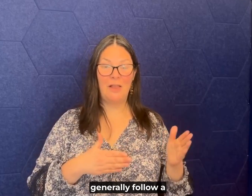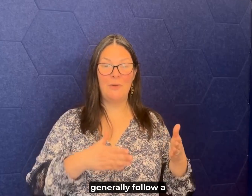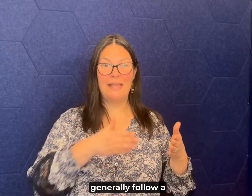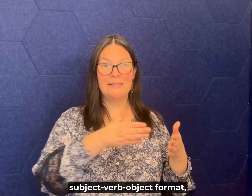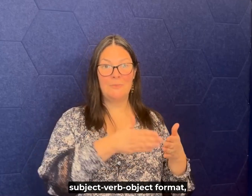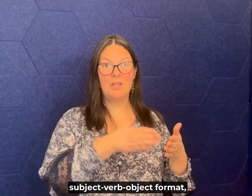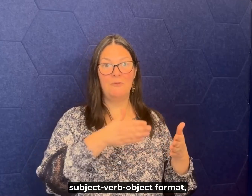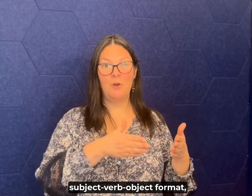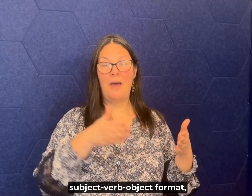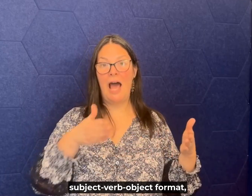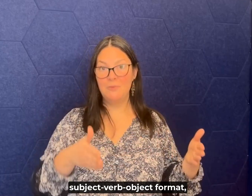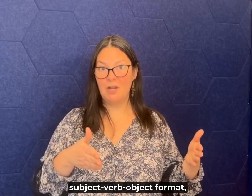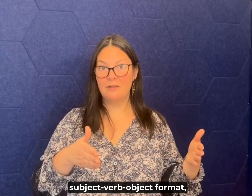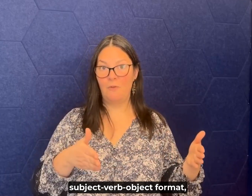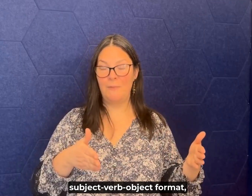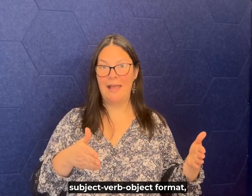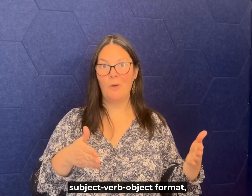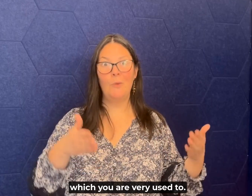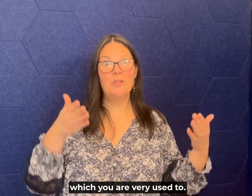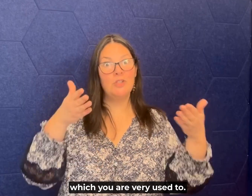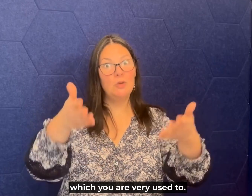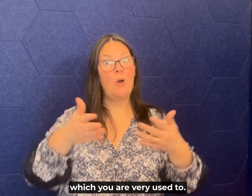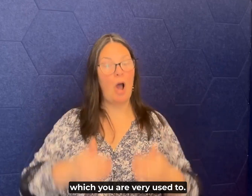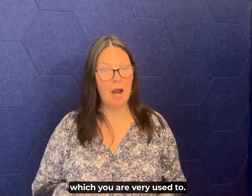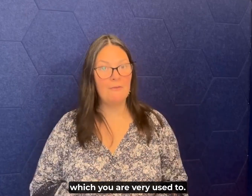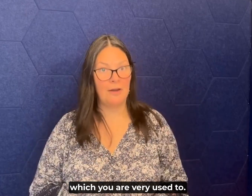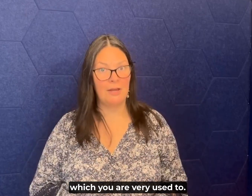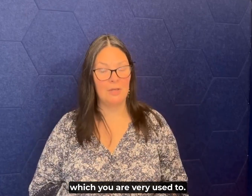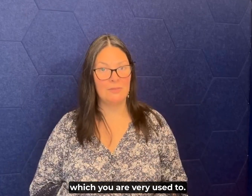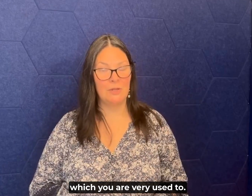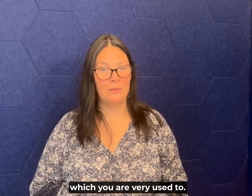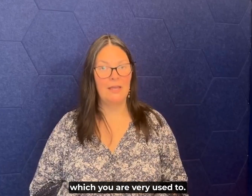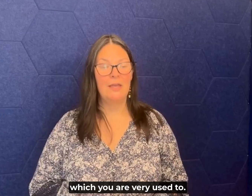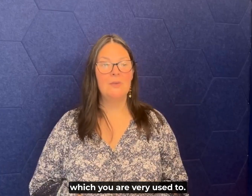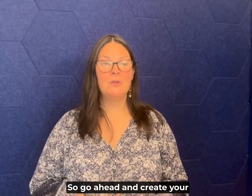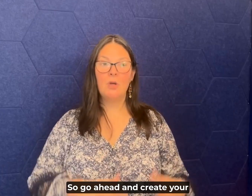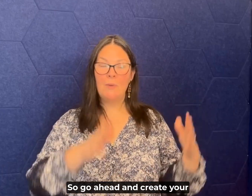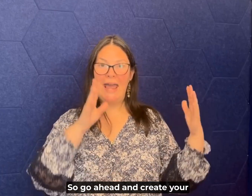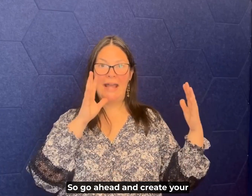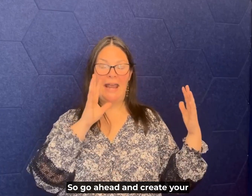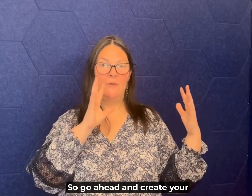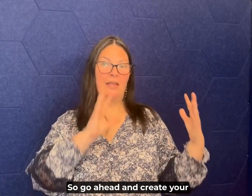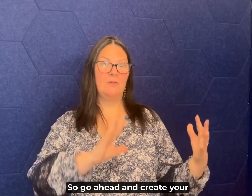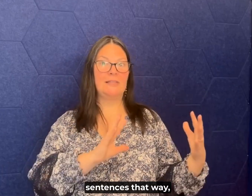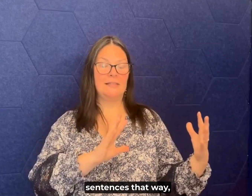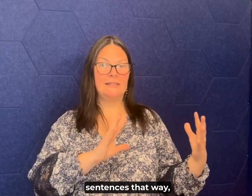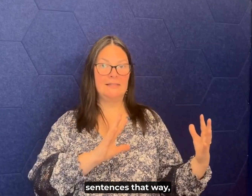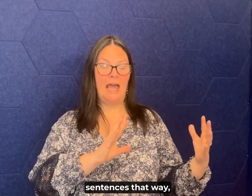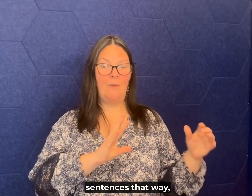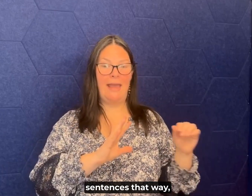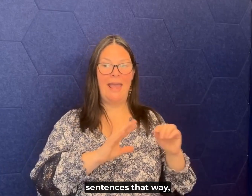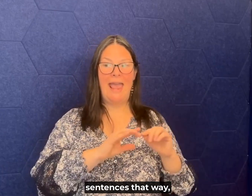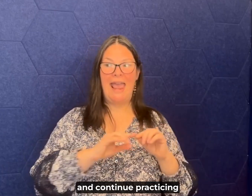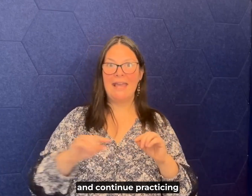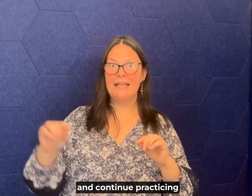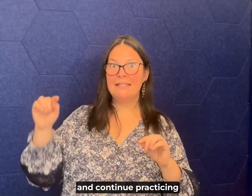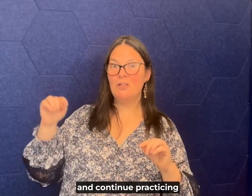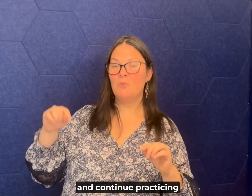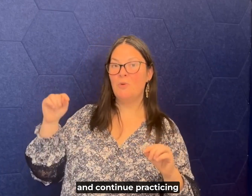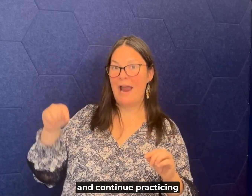a subject-verb-object format, which you are very used to. So go ahead and create your sentences that way and continue